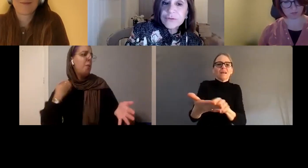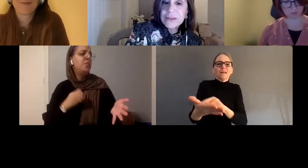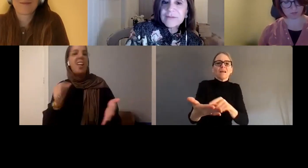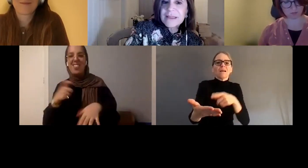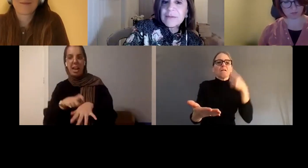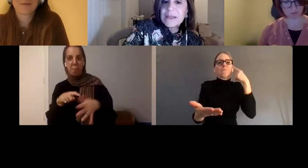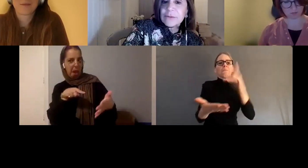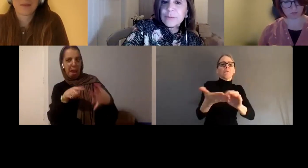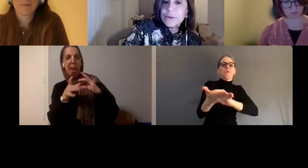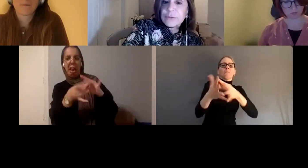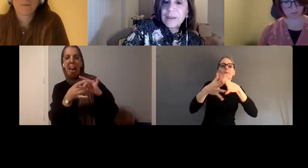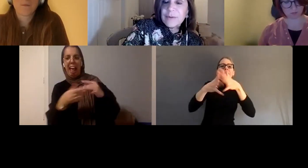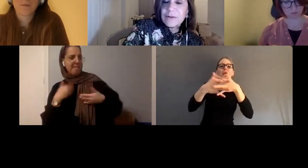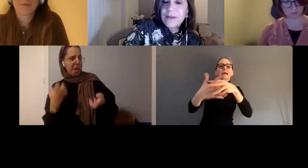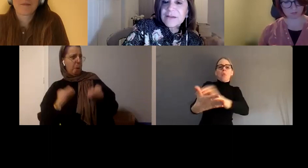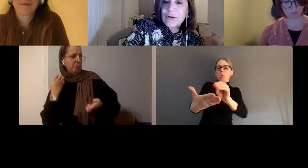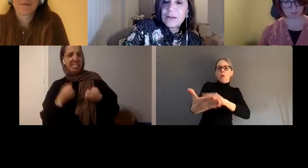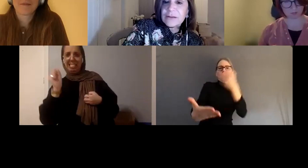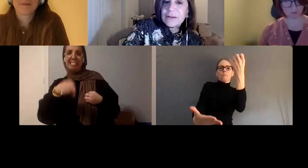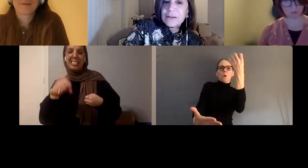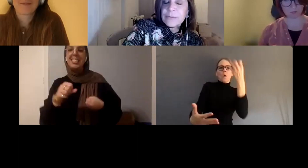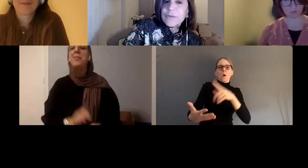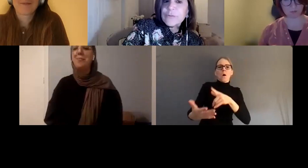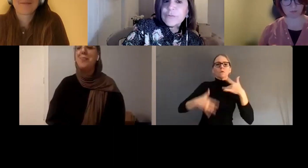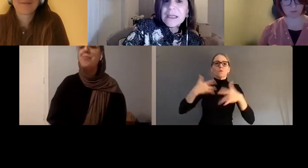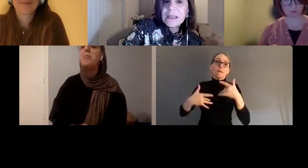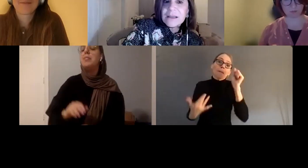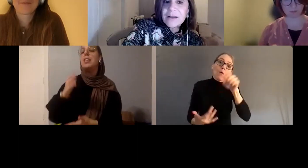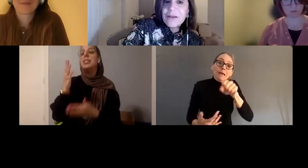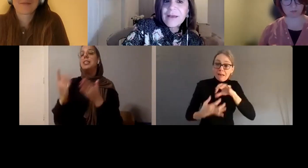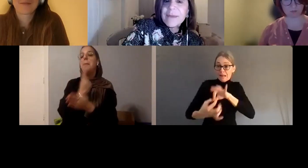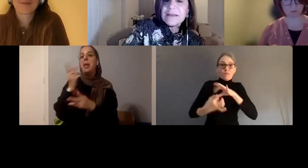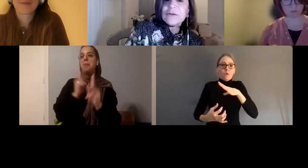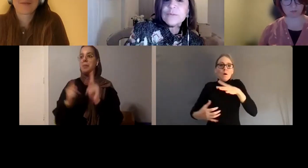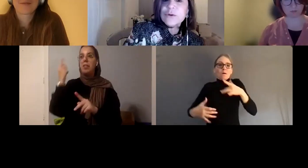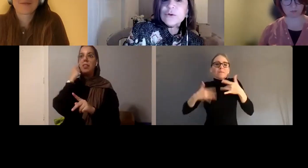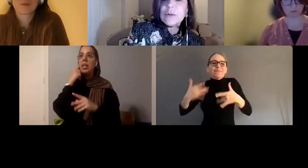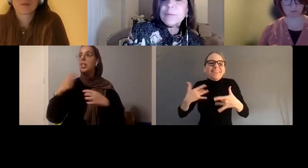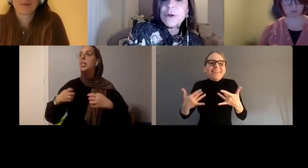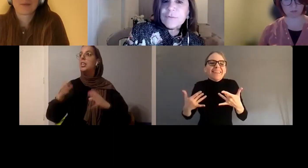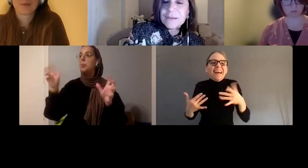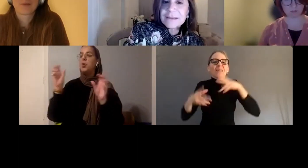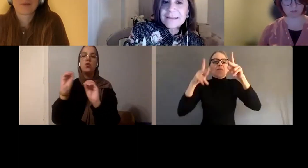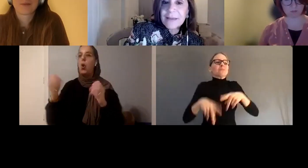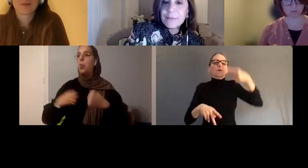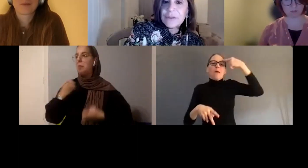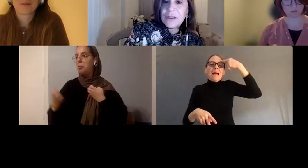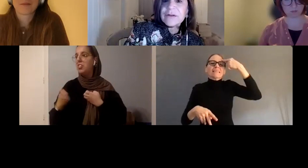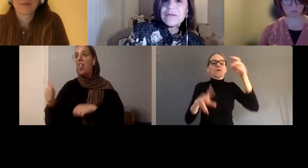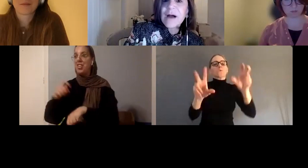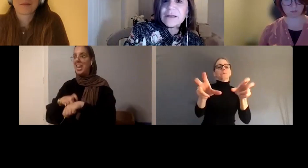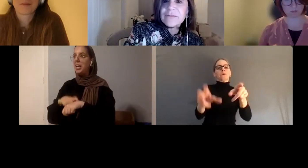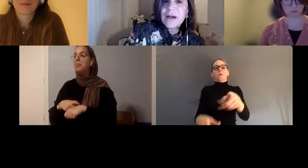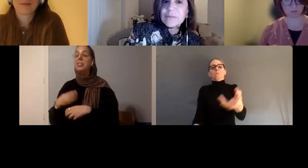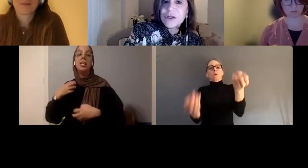were wondering if someday a computer might be their best friend. For me, that made the computer a perfect example of